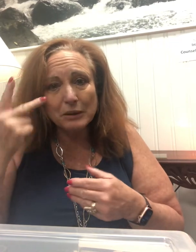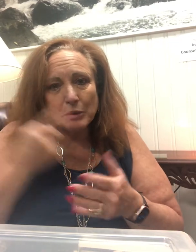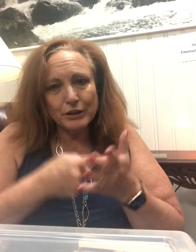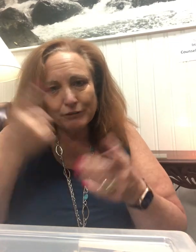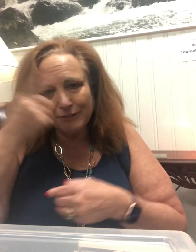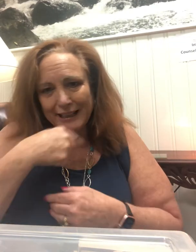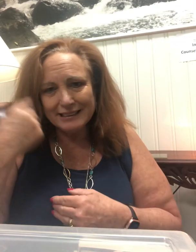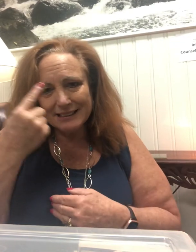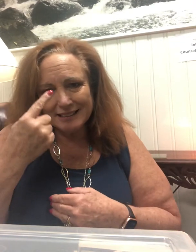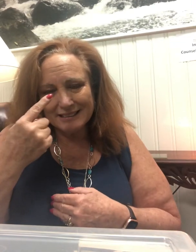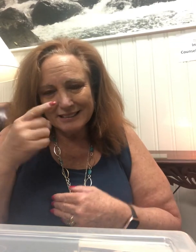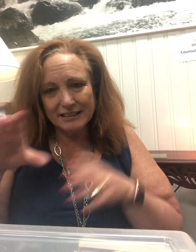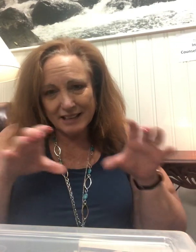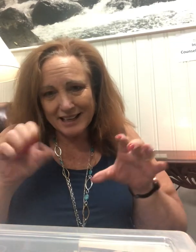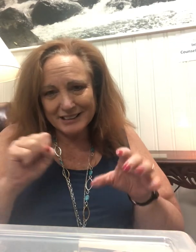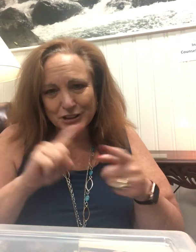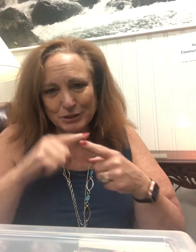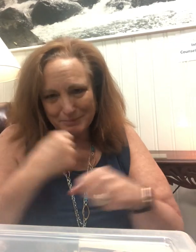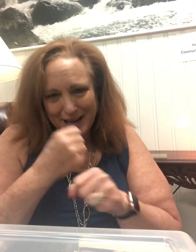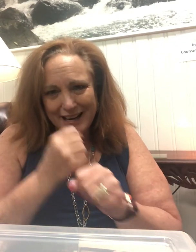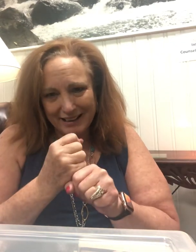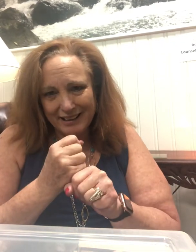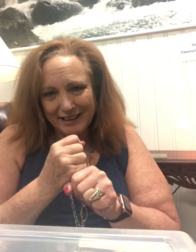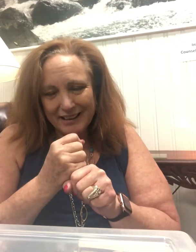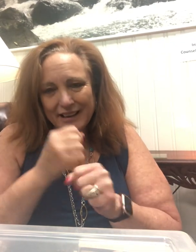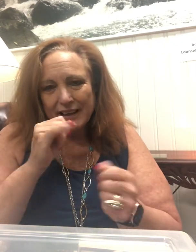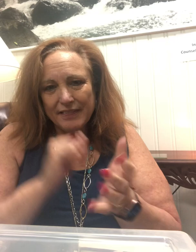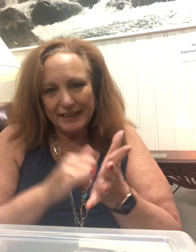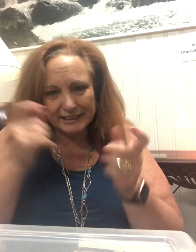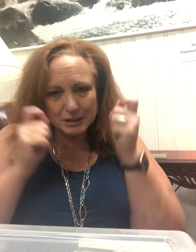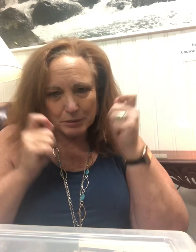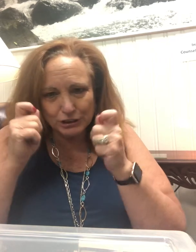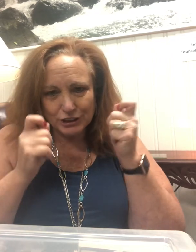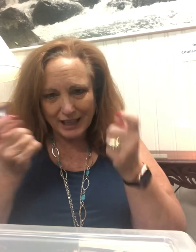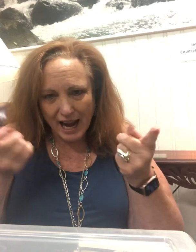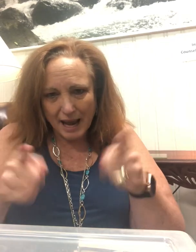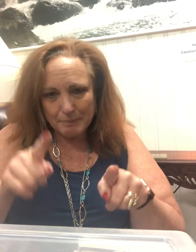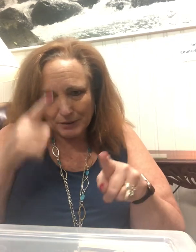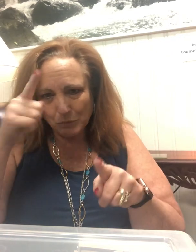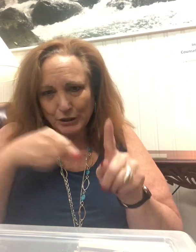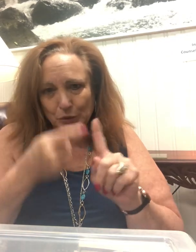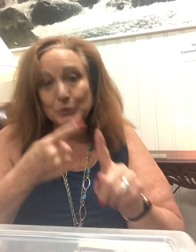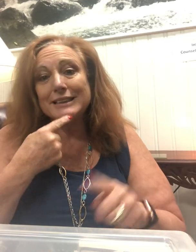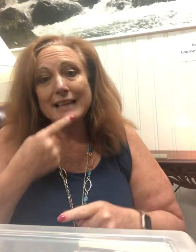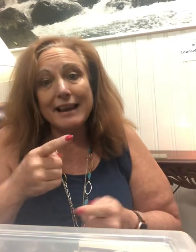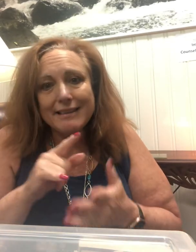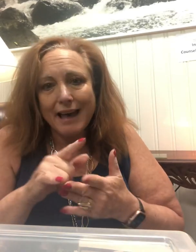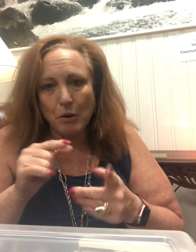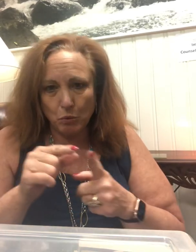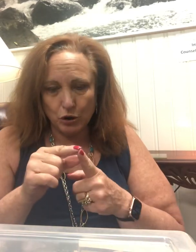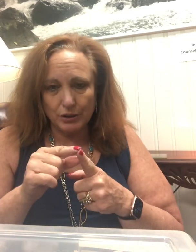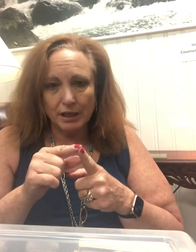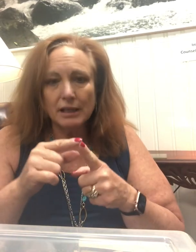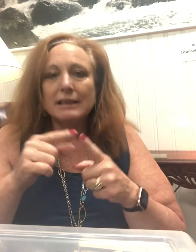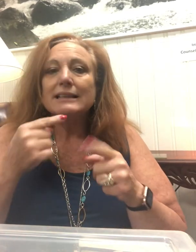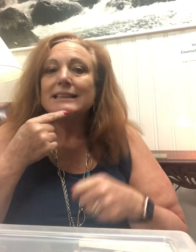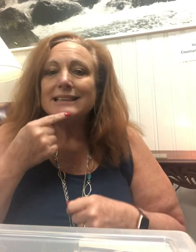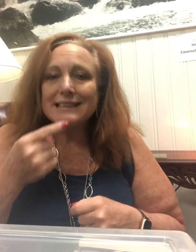what your face does to make the expression happen when you say that word. Say